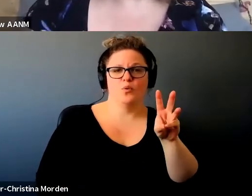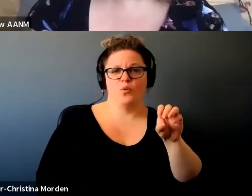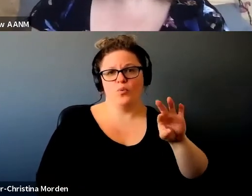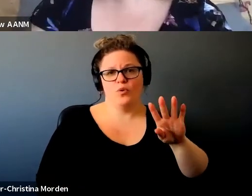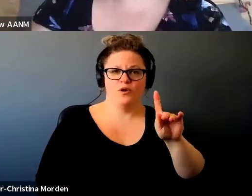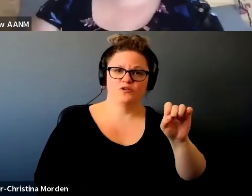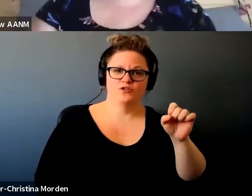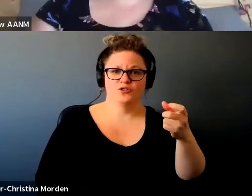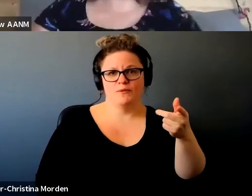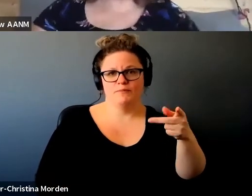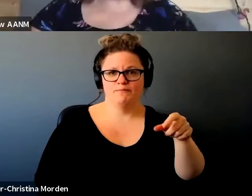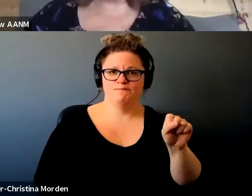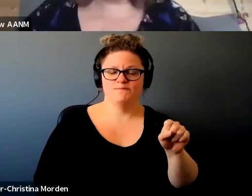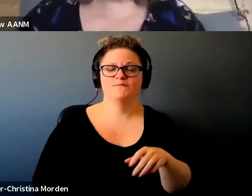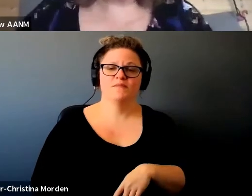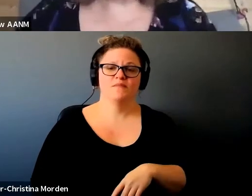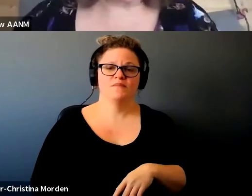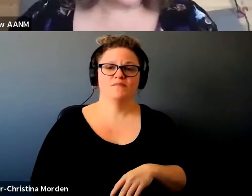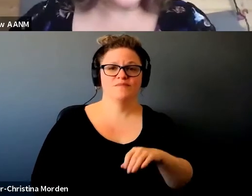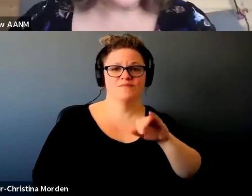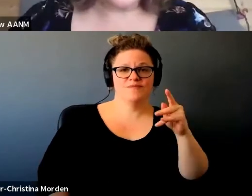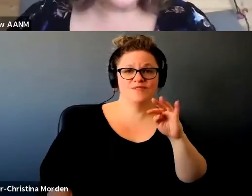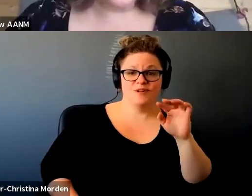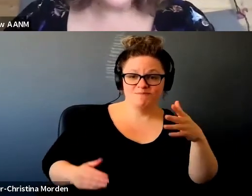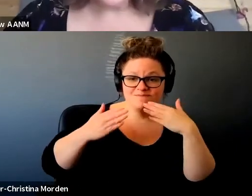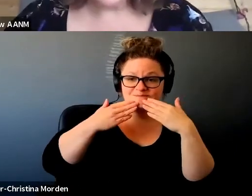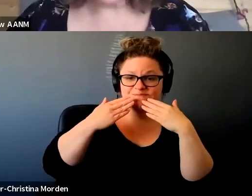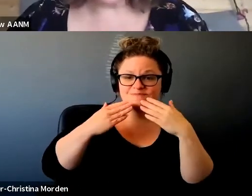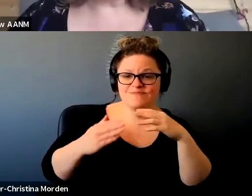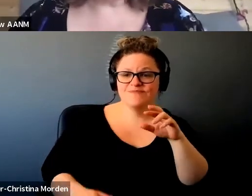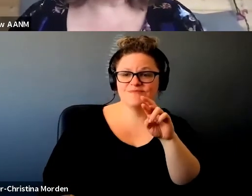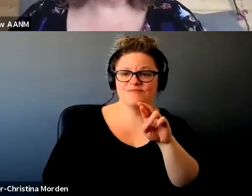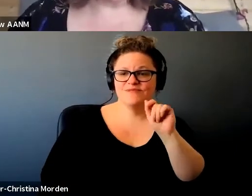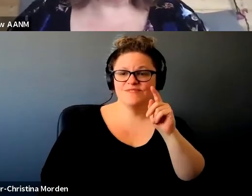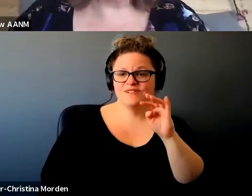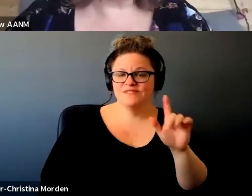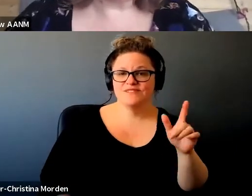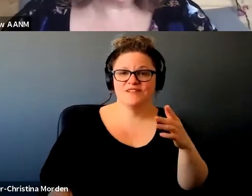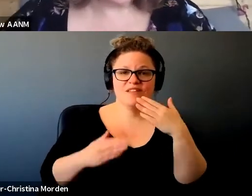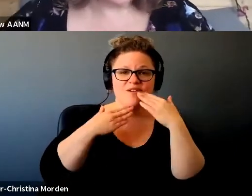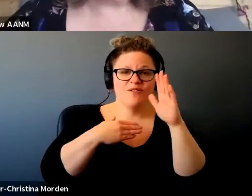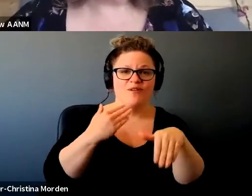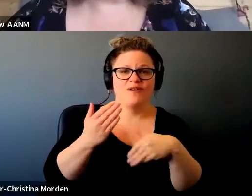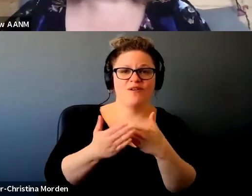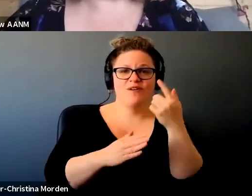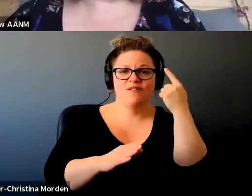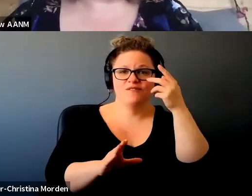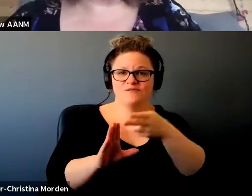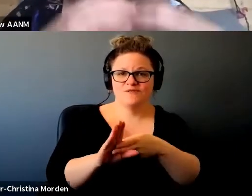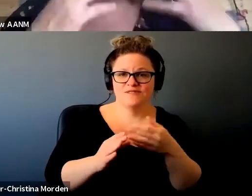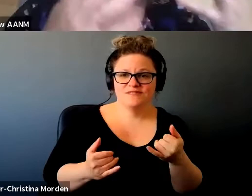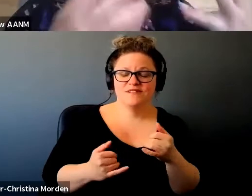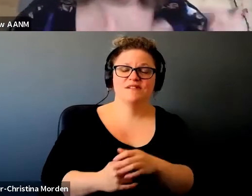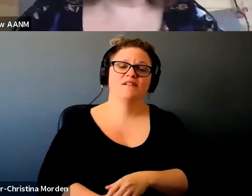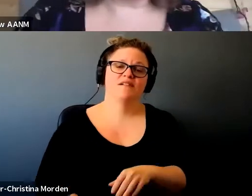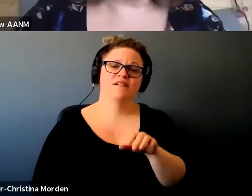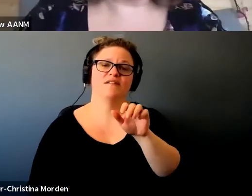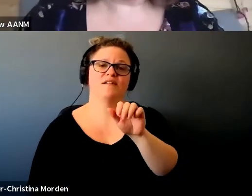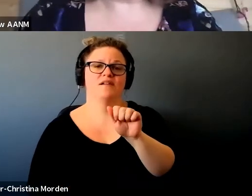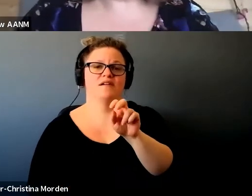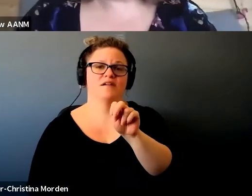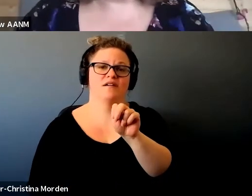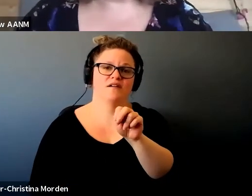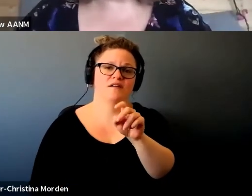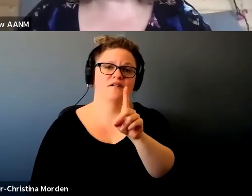All right, thanks, Rachel. Thank you everyone for joining us today. So the way this is going to work is Andrea is going to give a little bit of